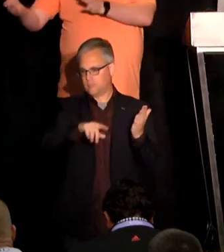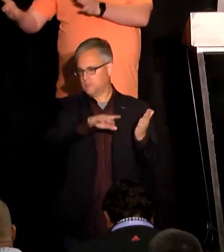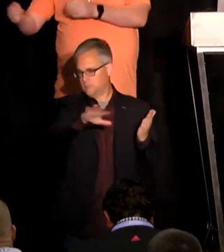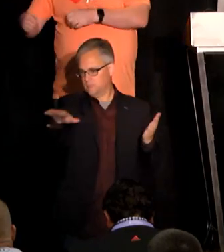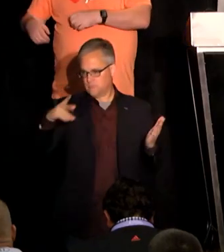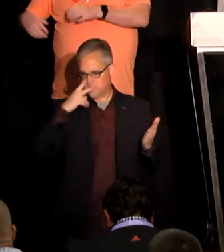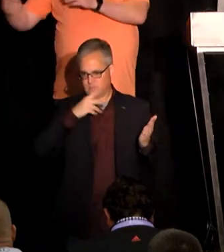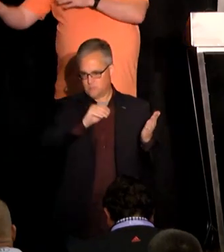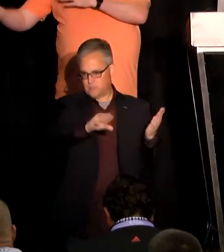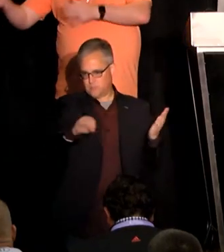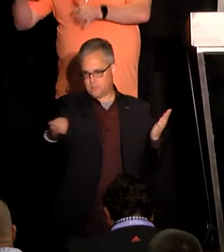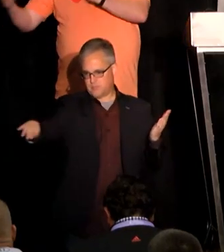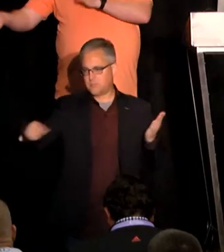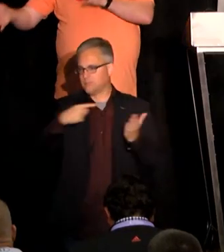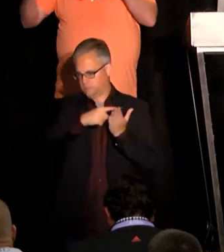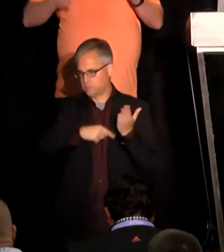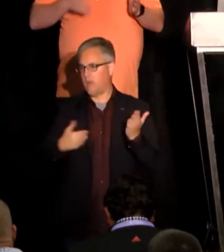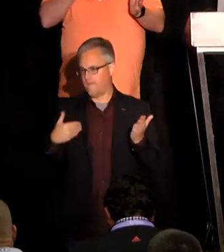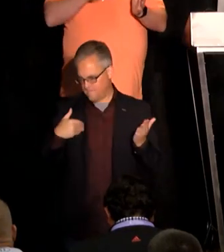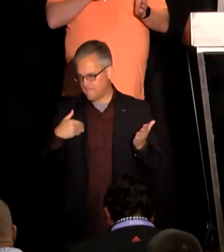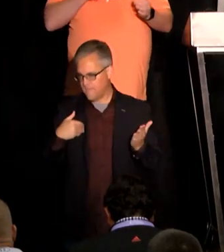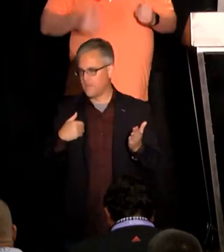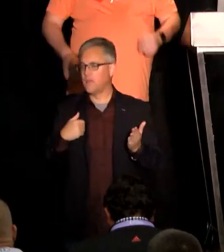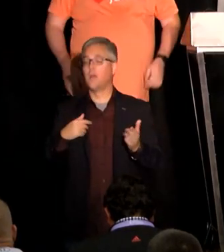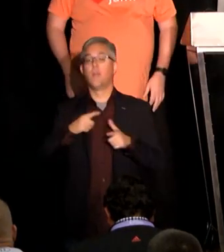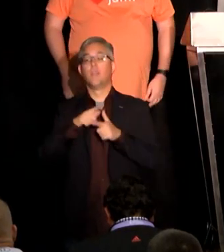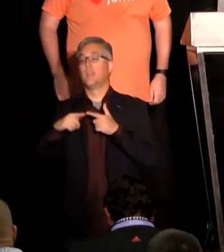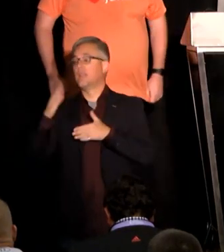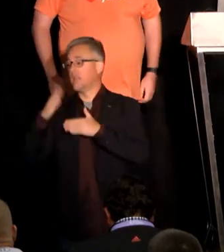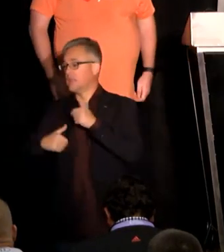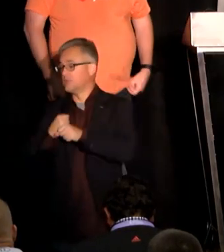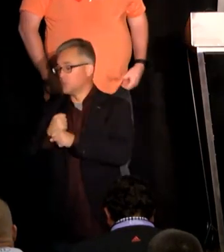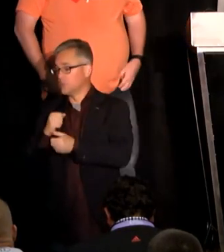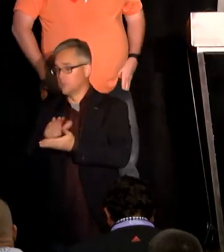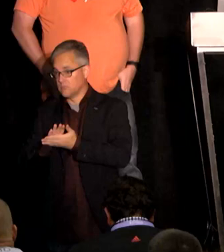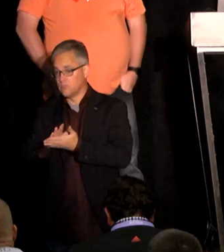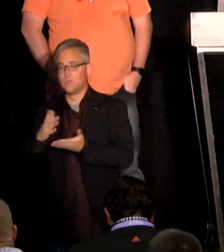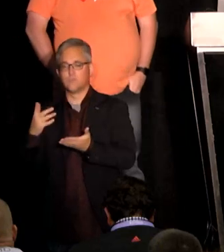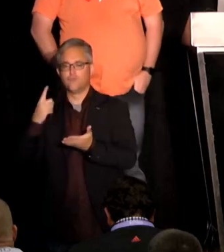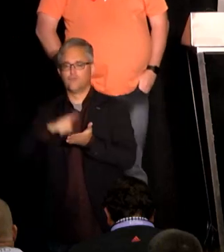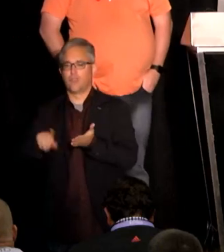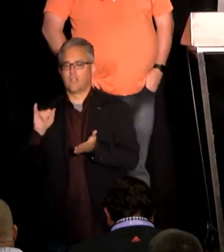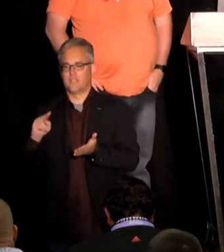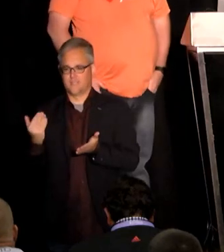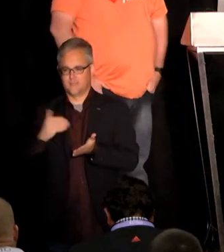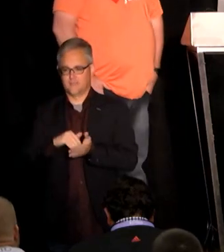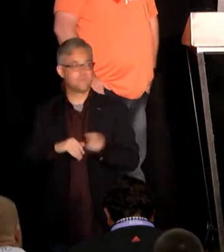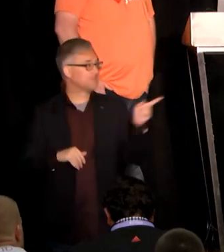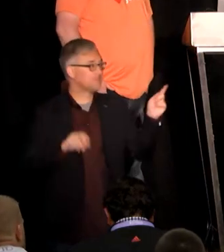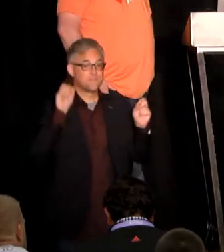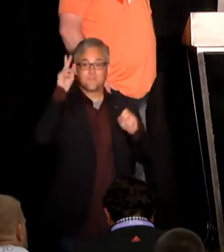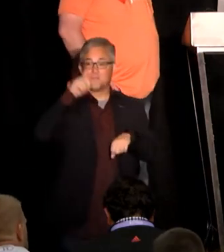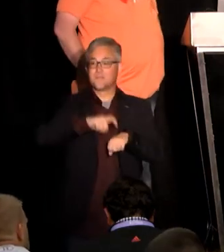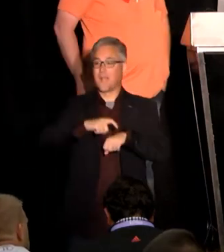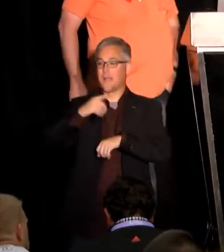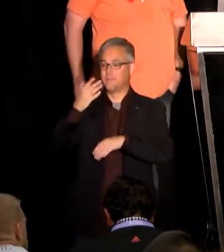end of the school year, and then vice versa, beginning of the school year, check them back in. Okay. All right, we are at our